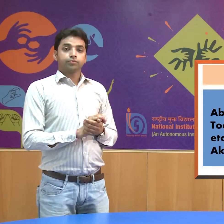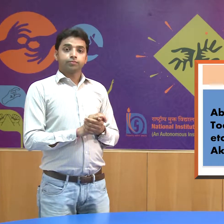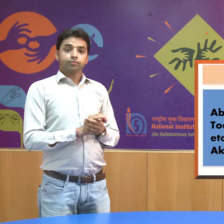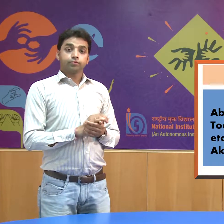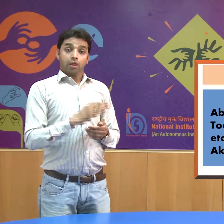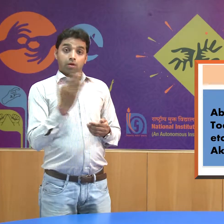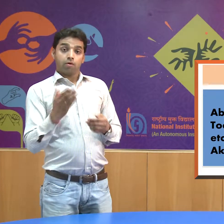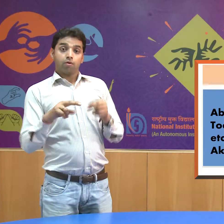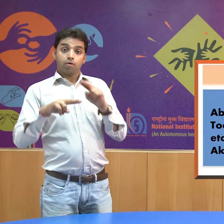Faizi,